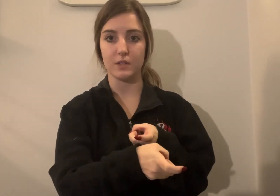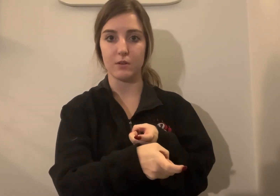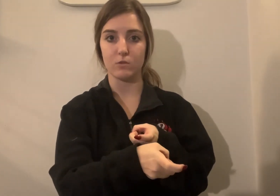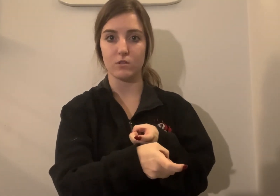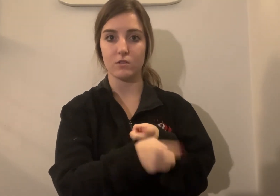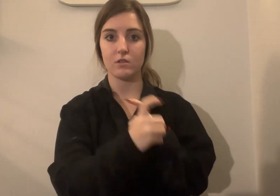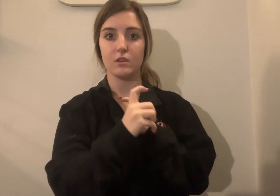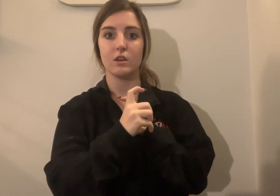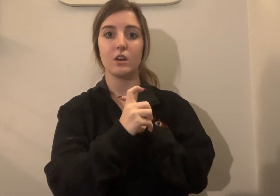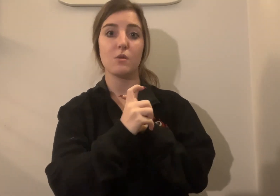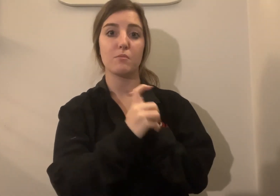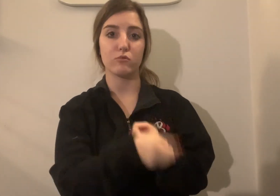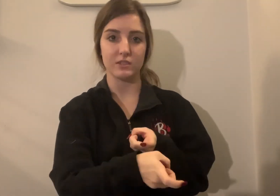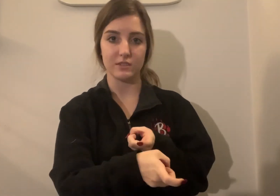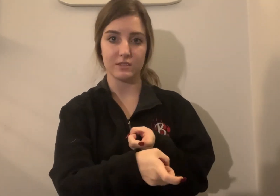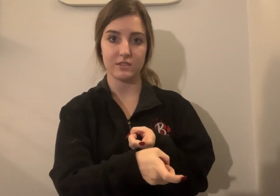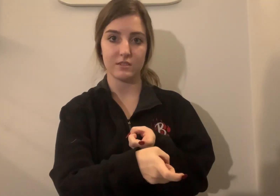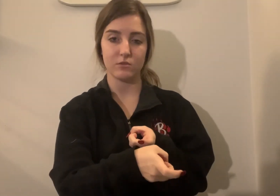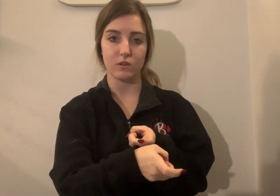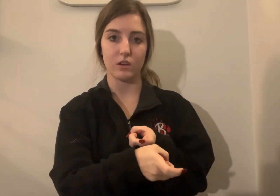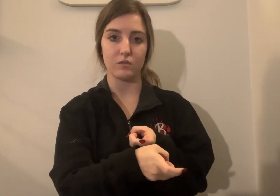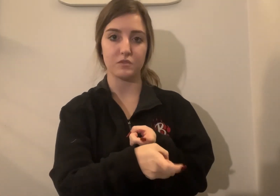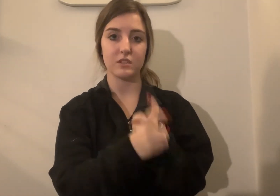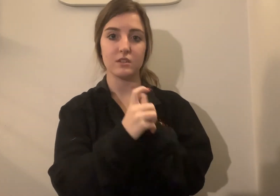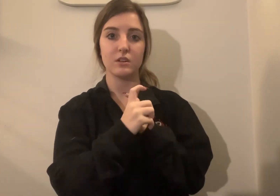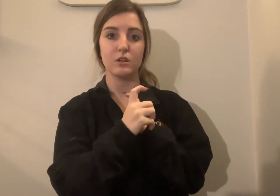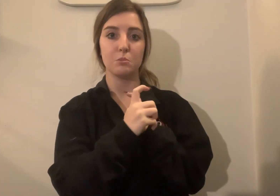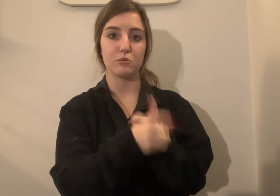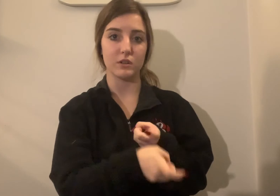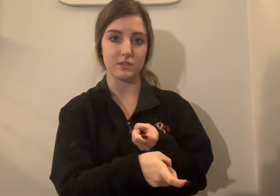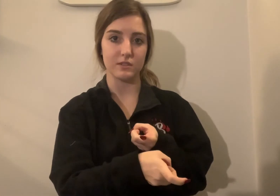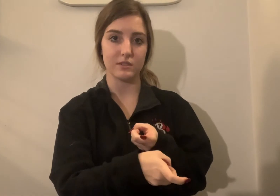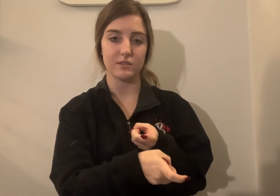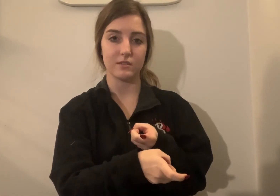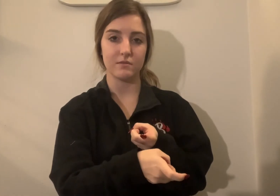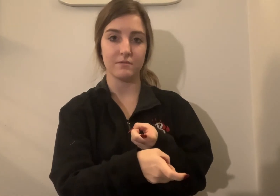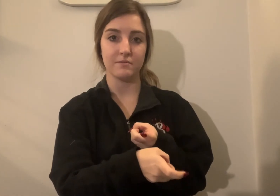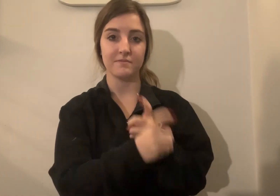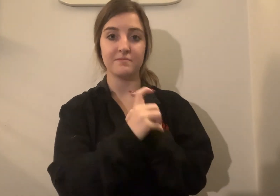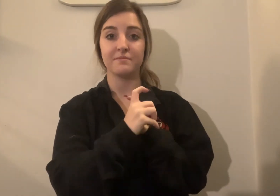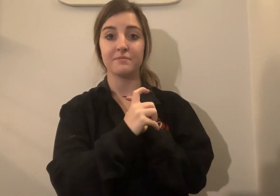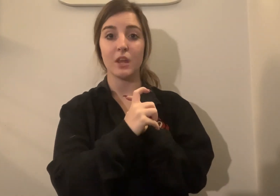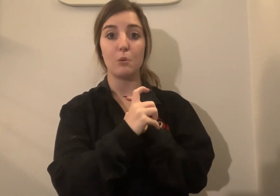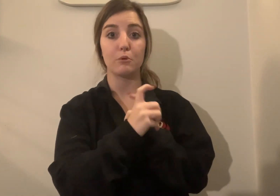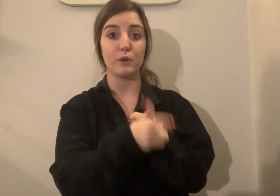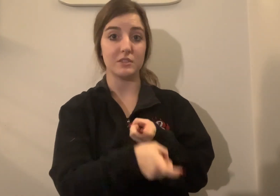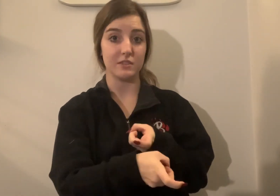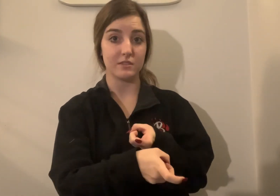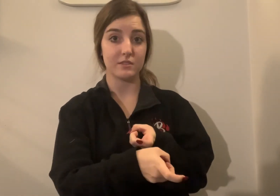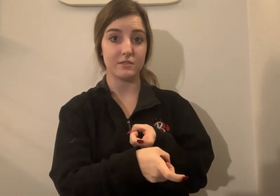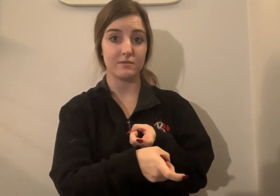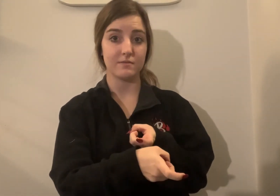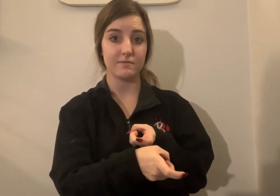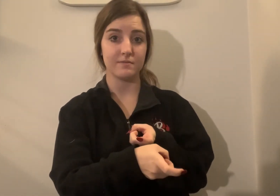downward. Present or gift. Present. Present.